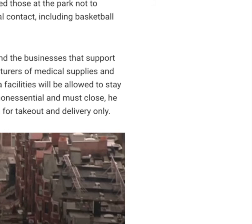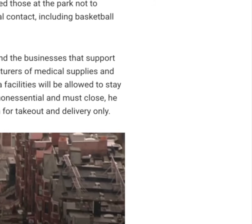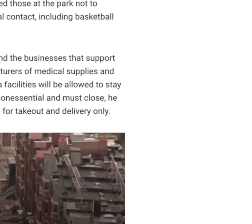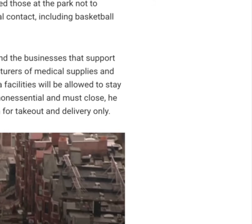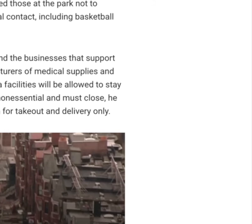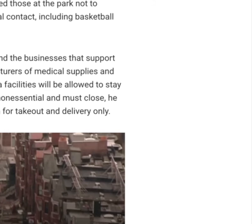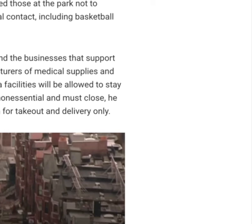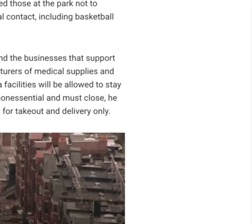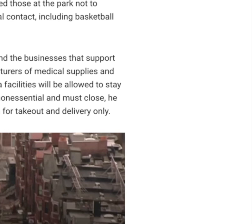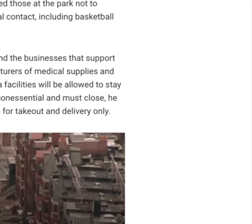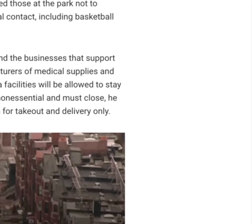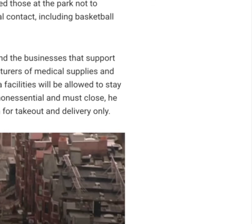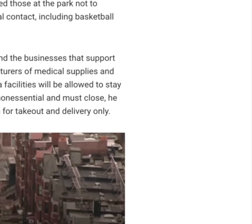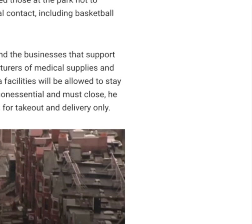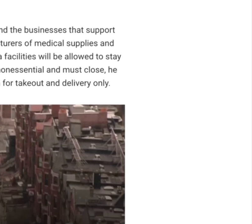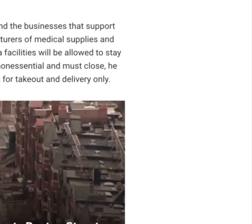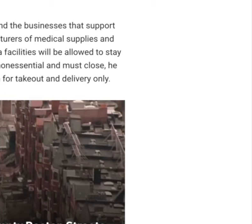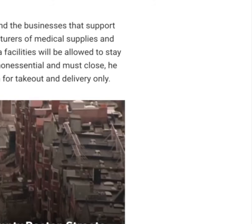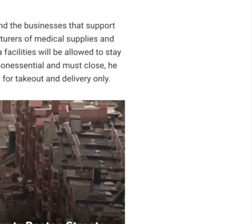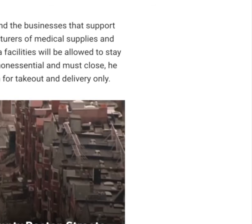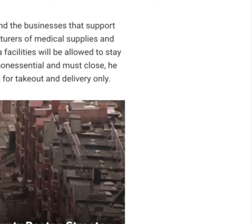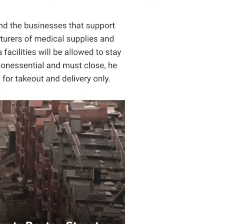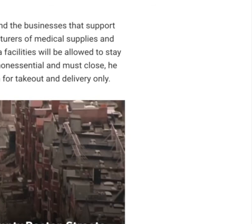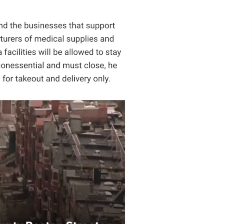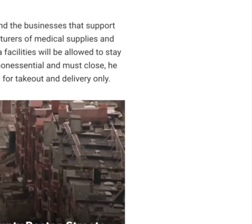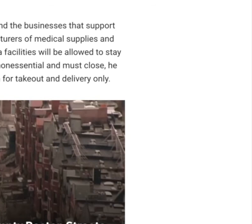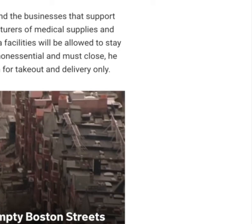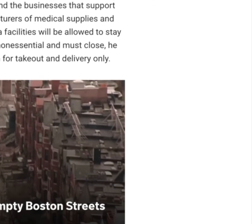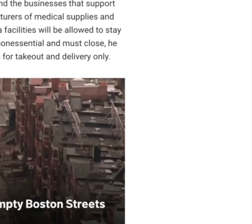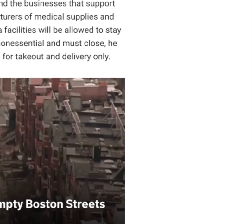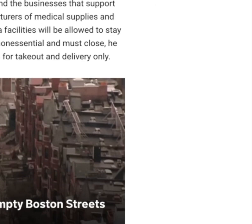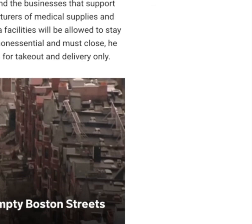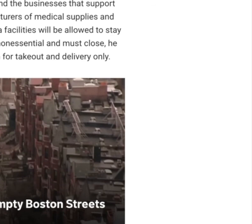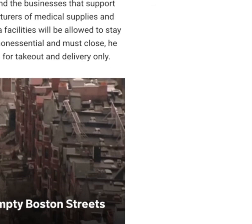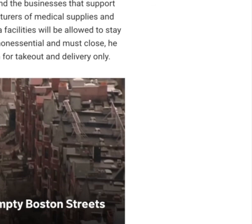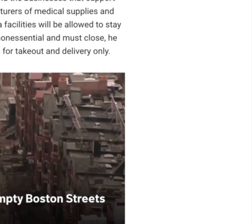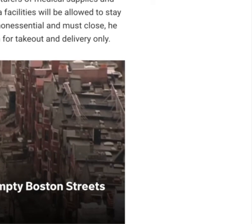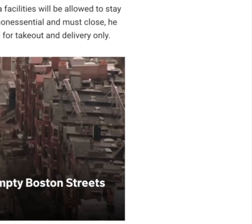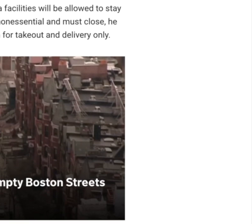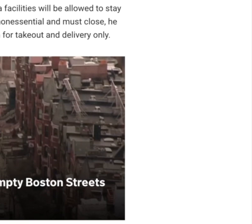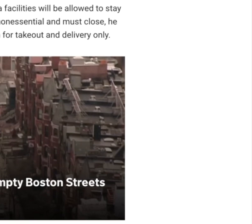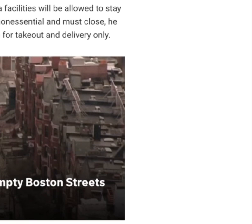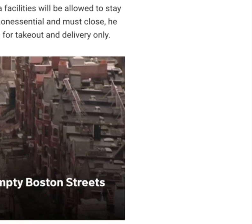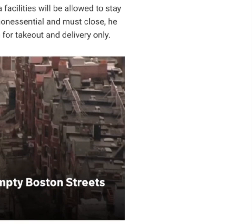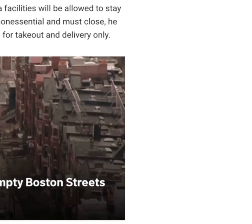And that's the thing, just try not to get too close to folks like that. If